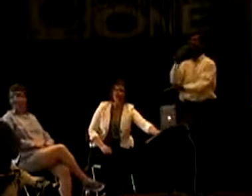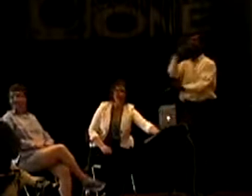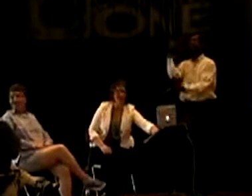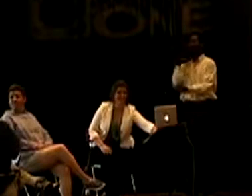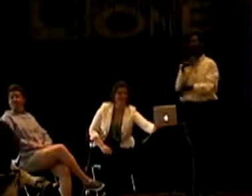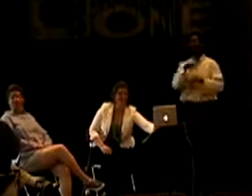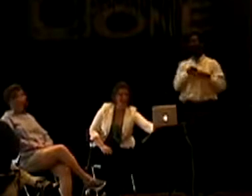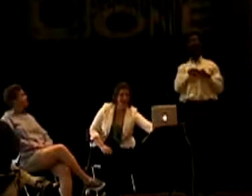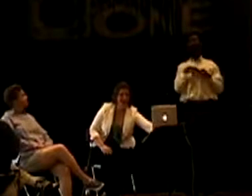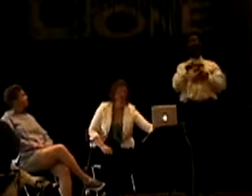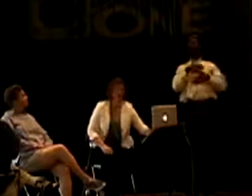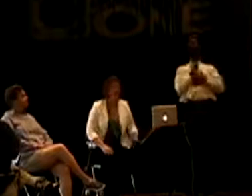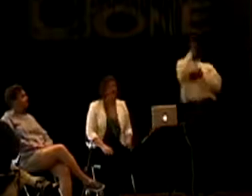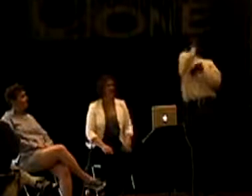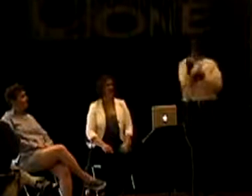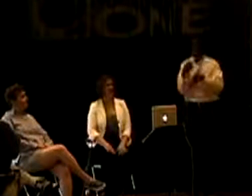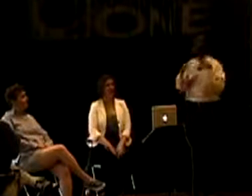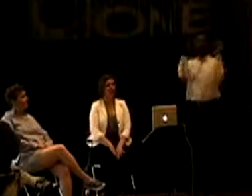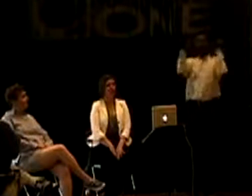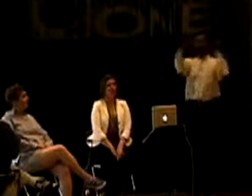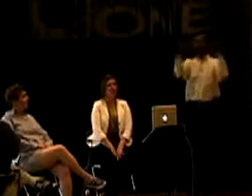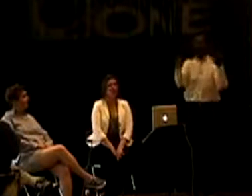on the spot. Aditi,